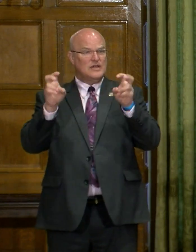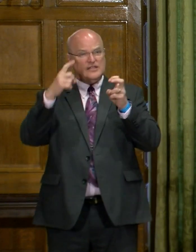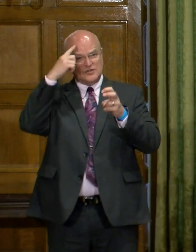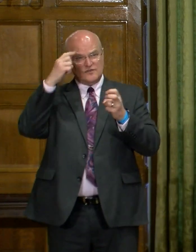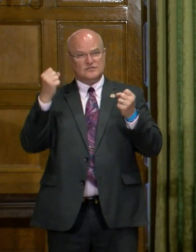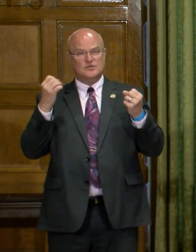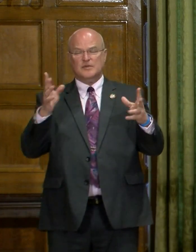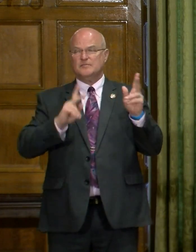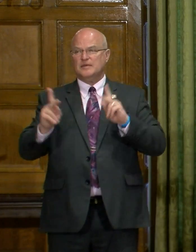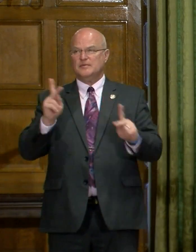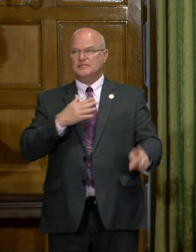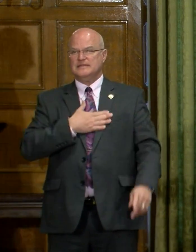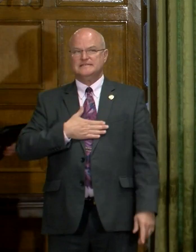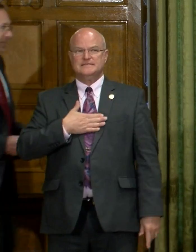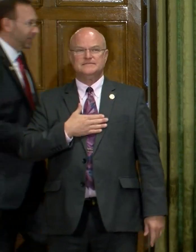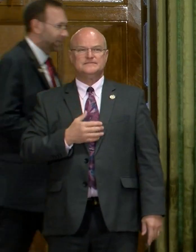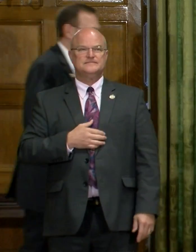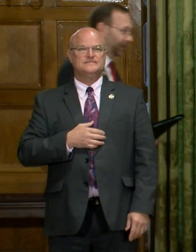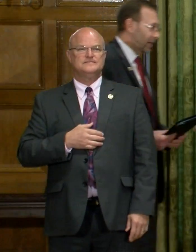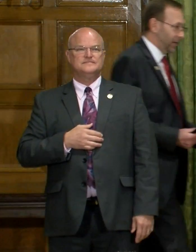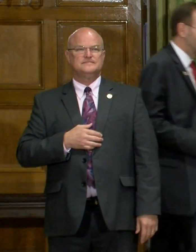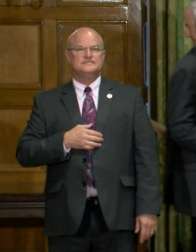for so many.